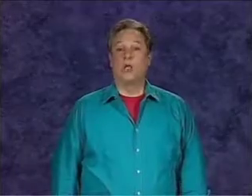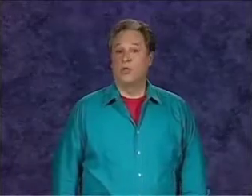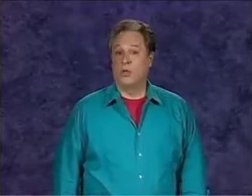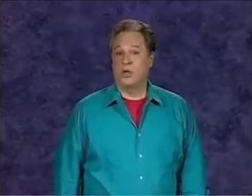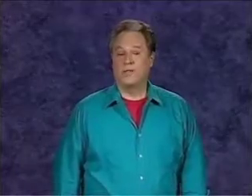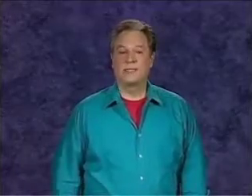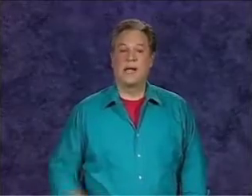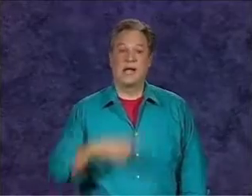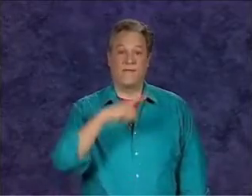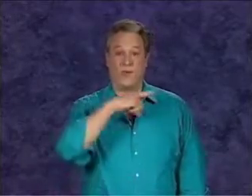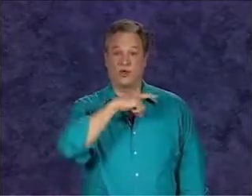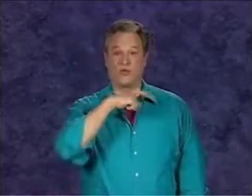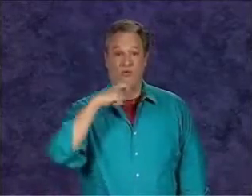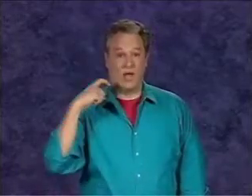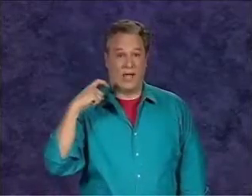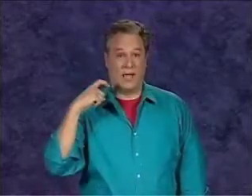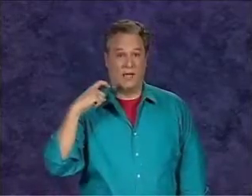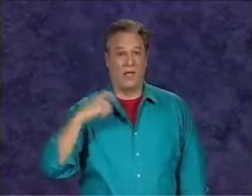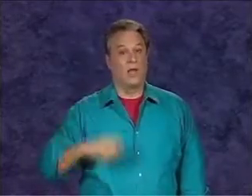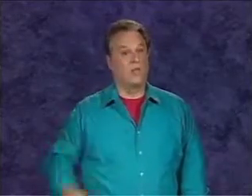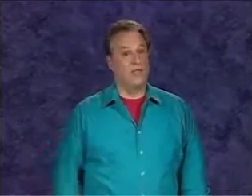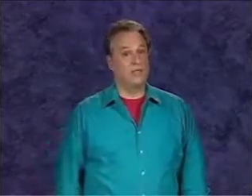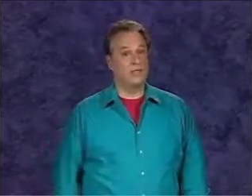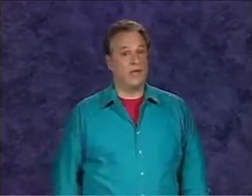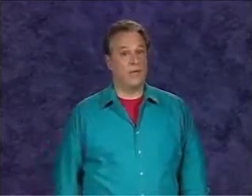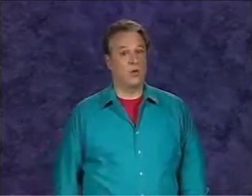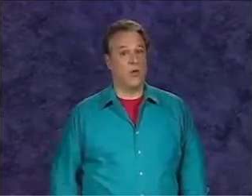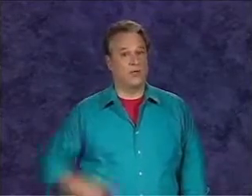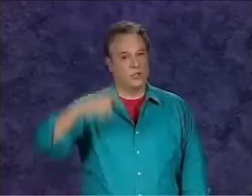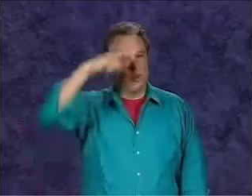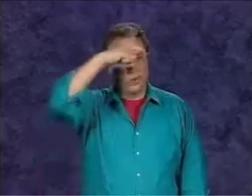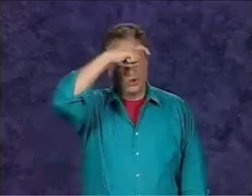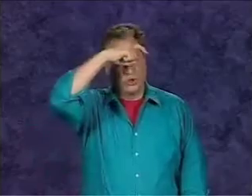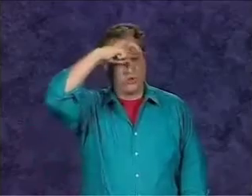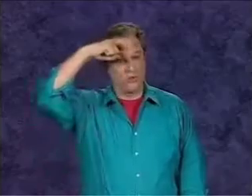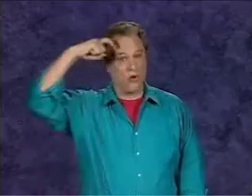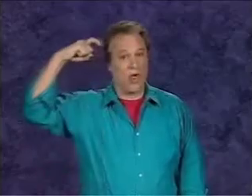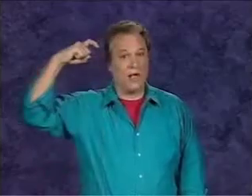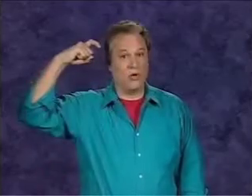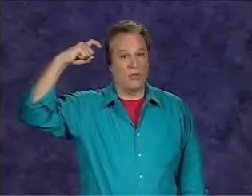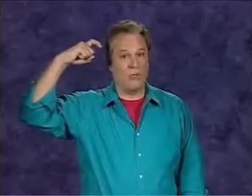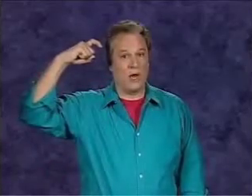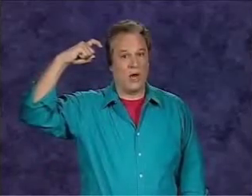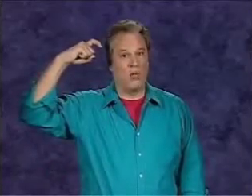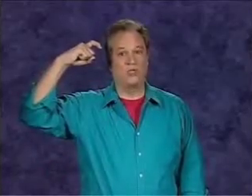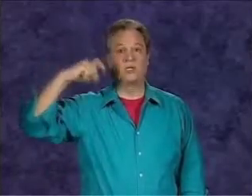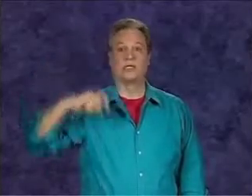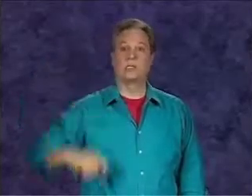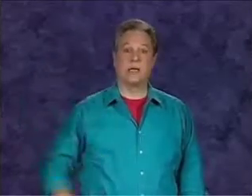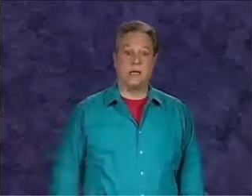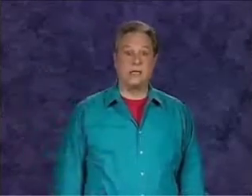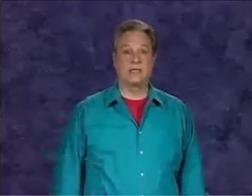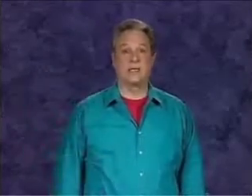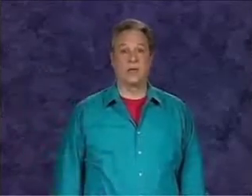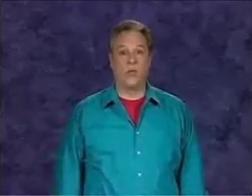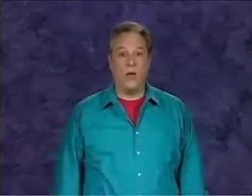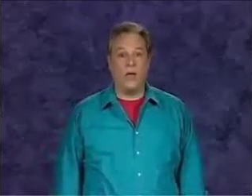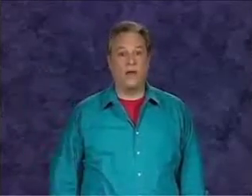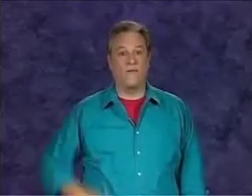You learn the sign for dry. This time you want to dry your brow, which is constantly wet from